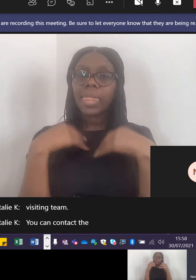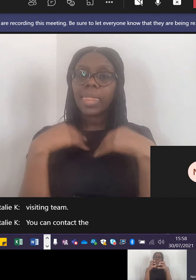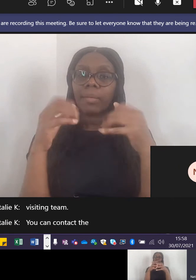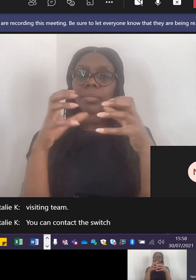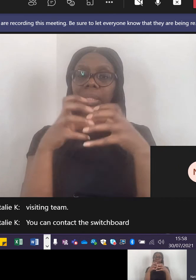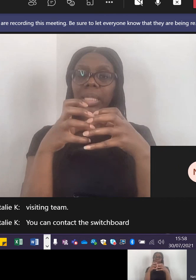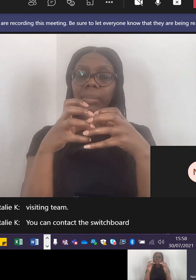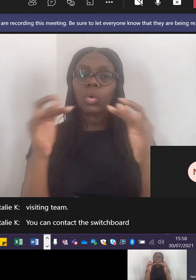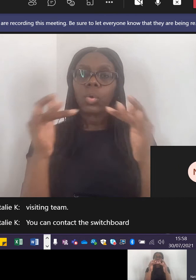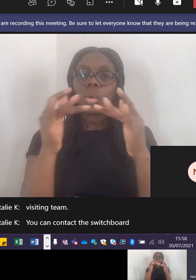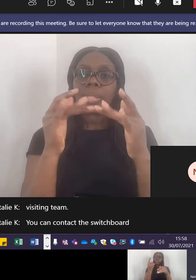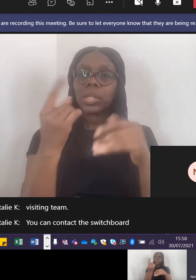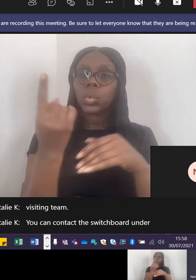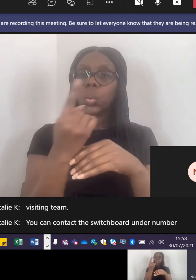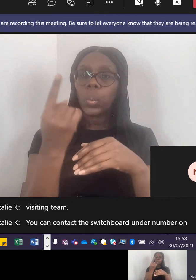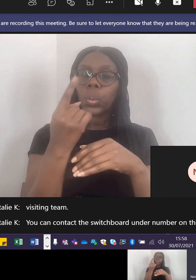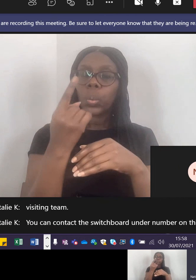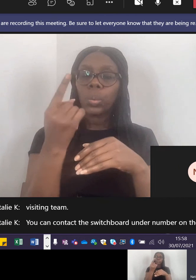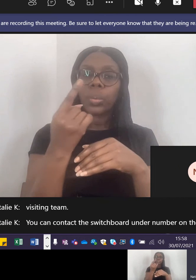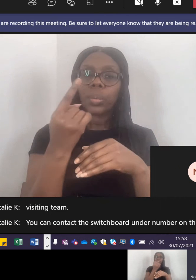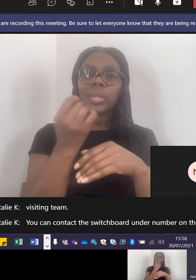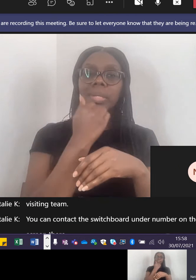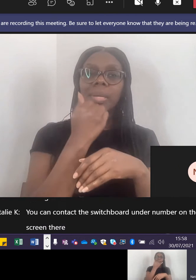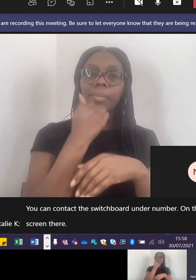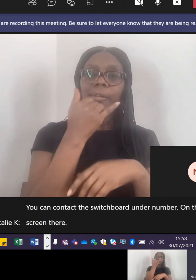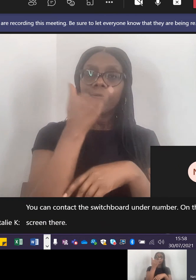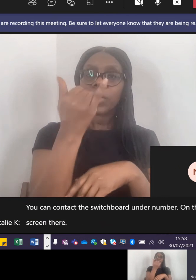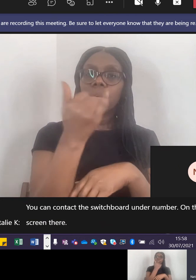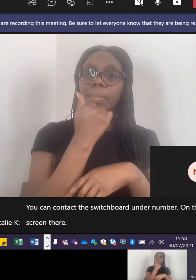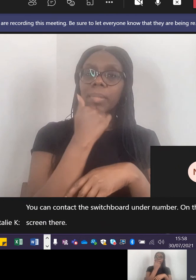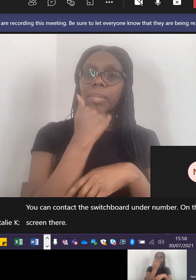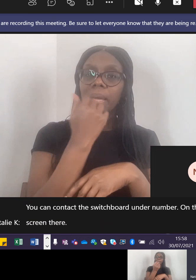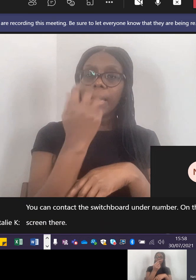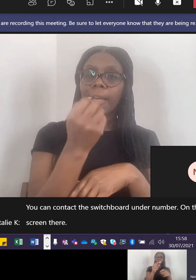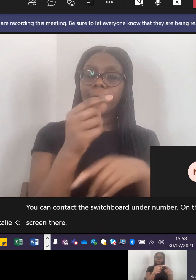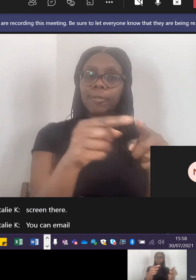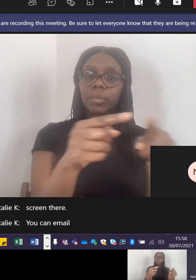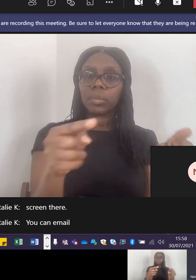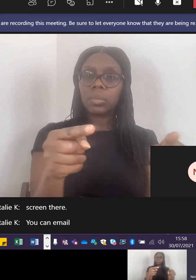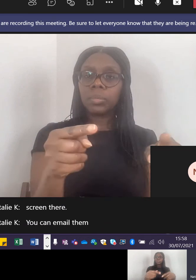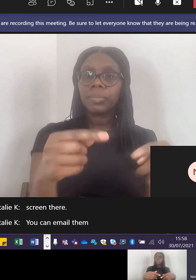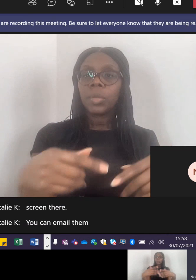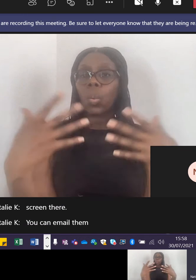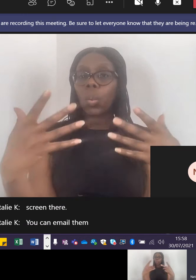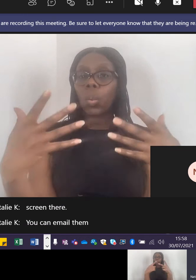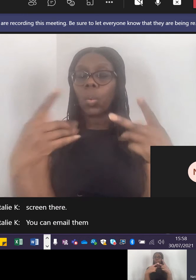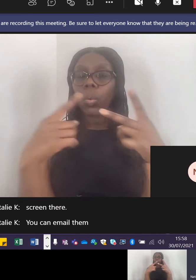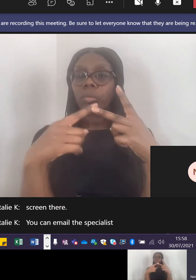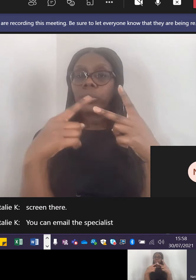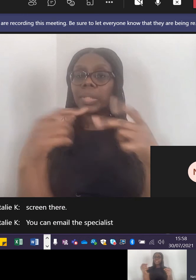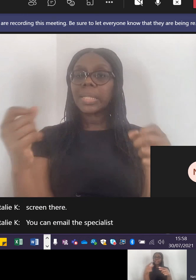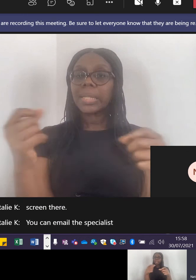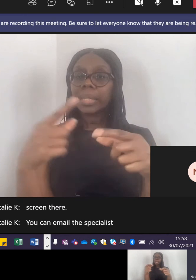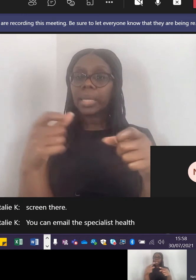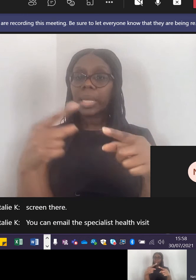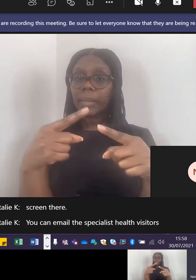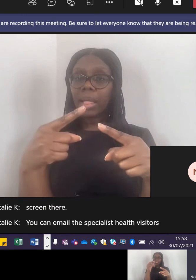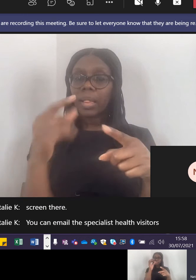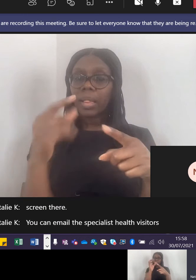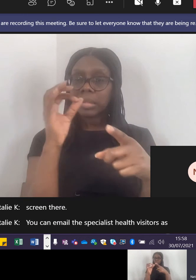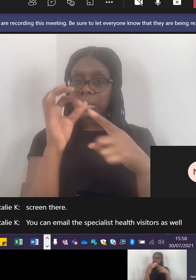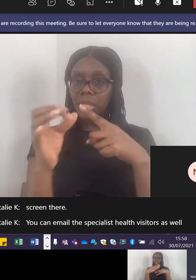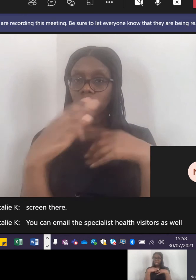switchboard on the number on the screen there. You can email the specialist health visitors as